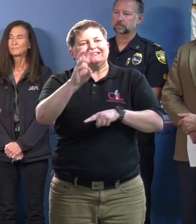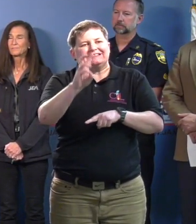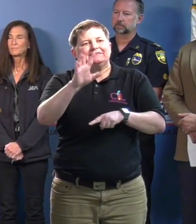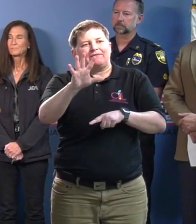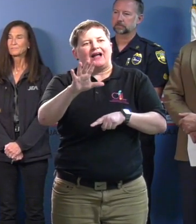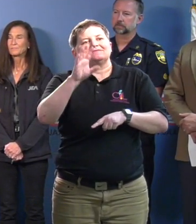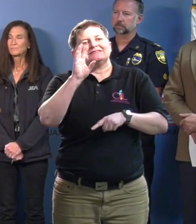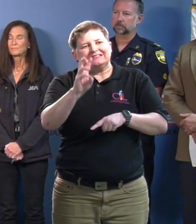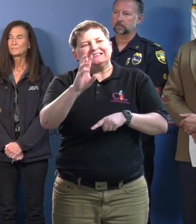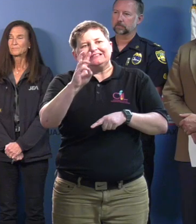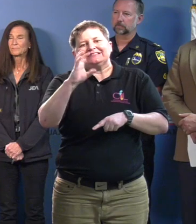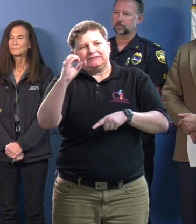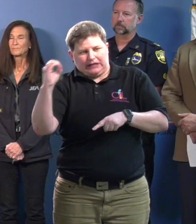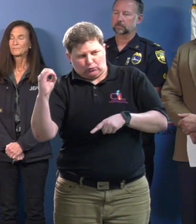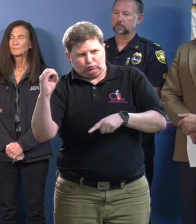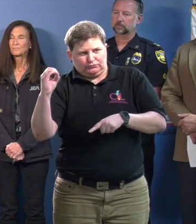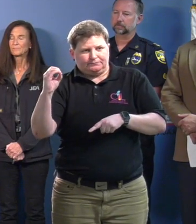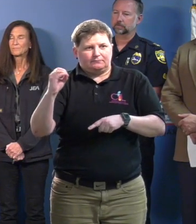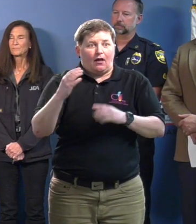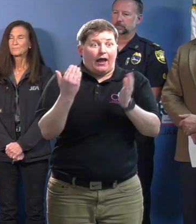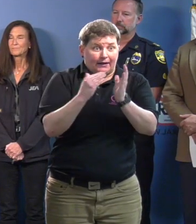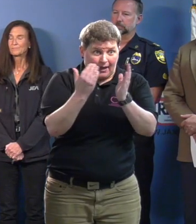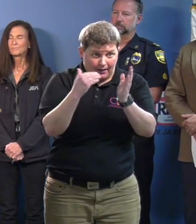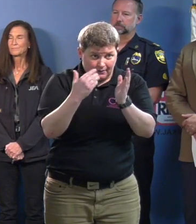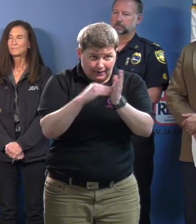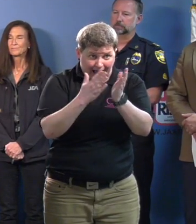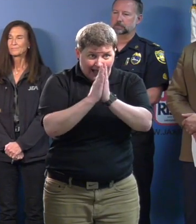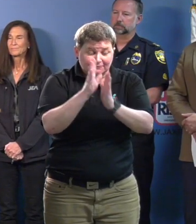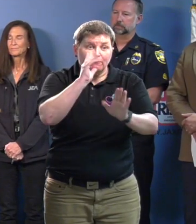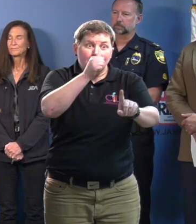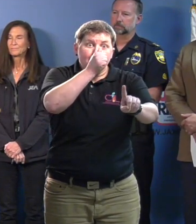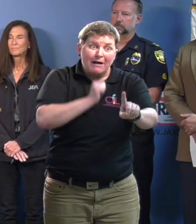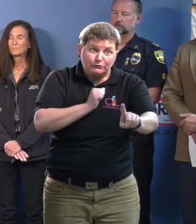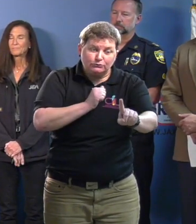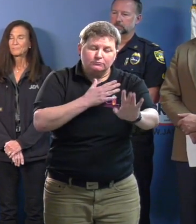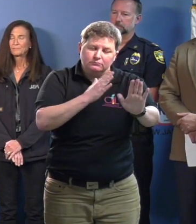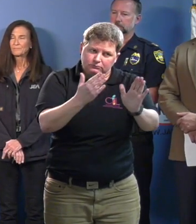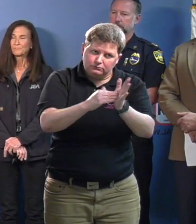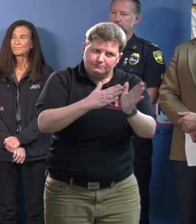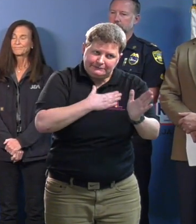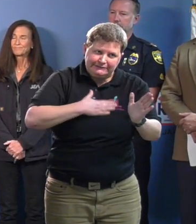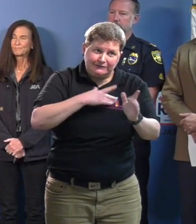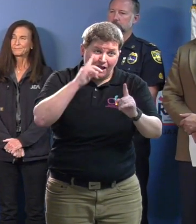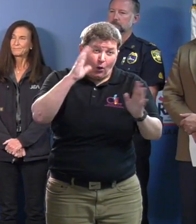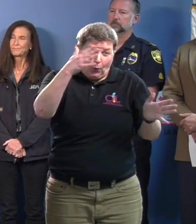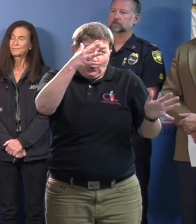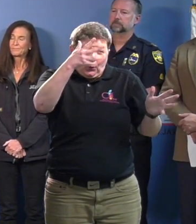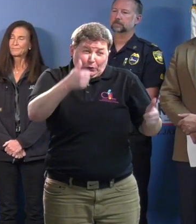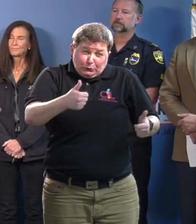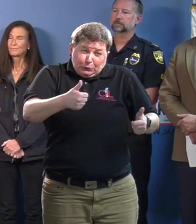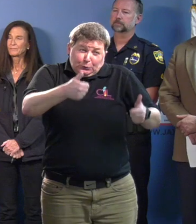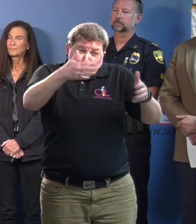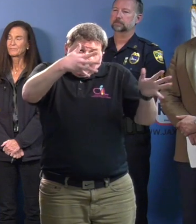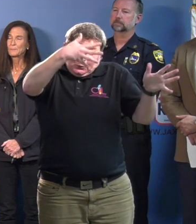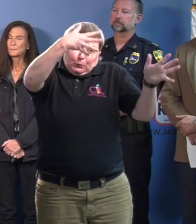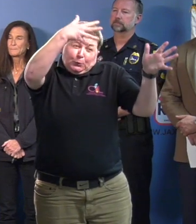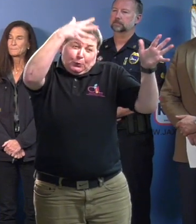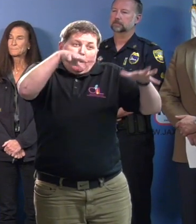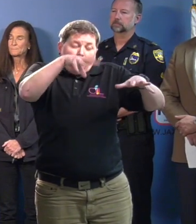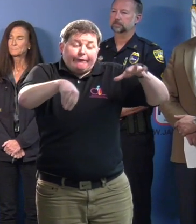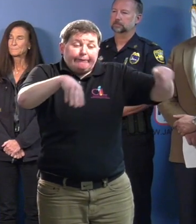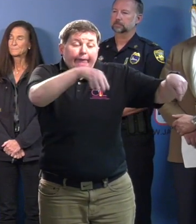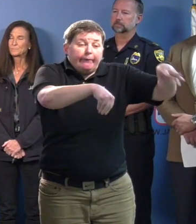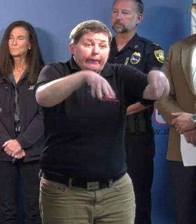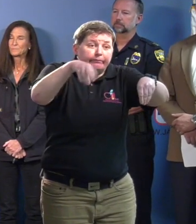Again, I'm asking for you to please be patient. We know as the winds pick up, we will have outages, and they will be addressed just as